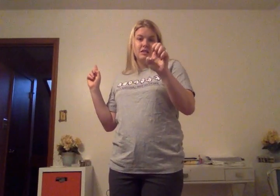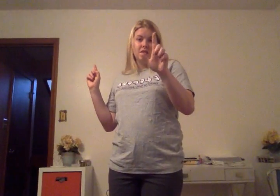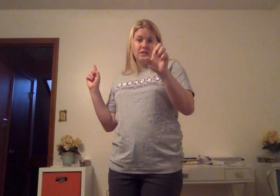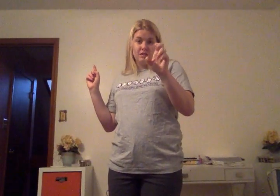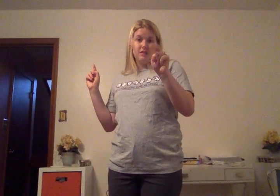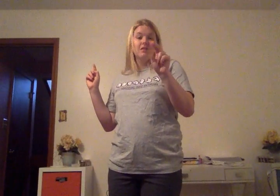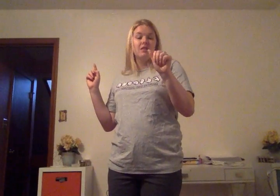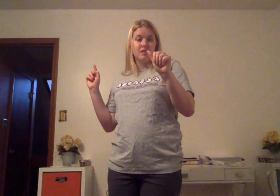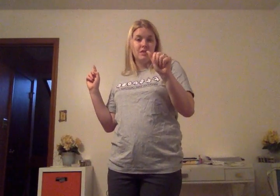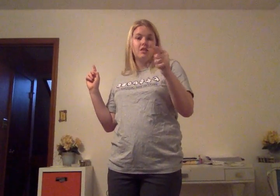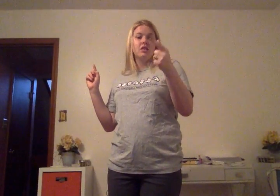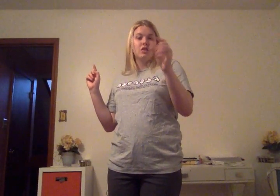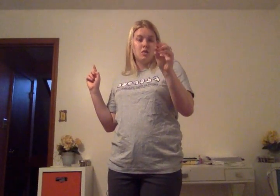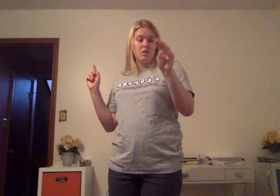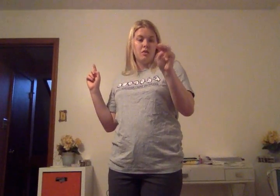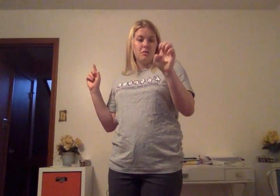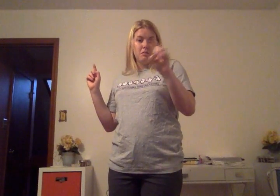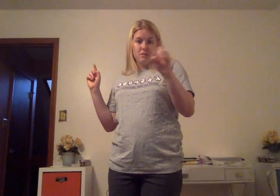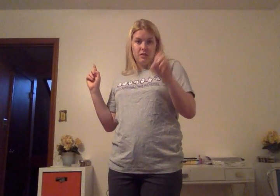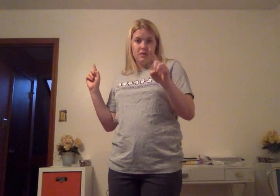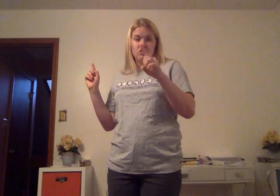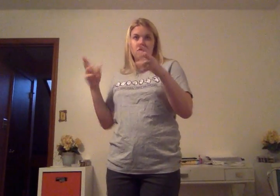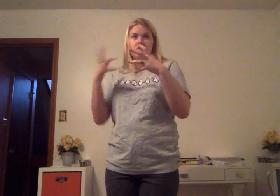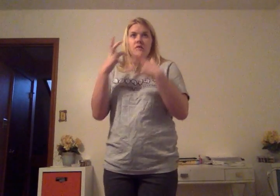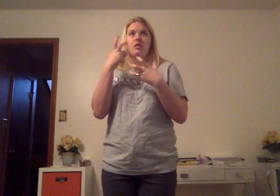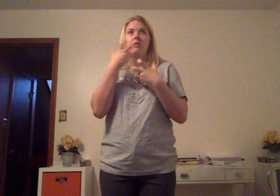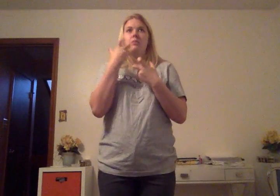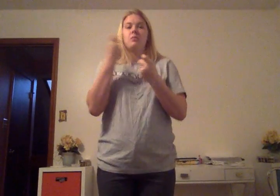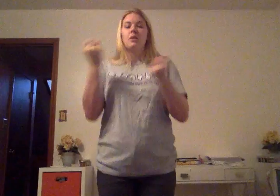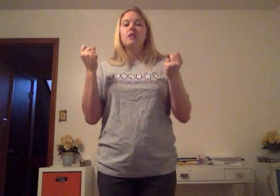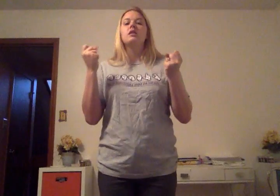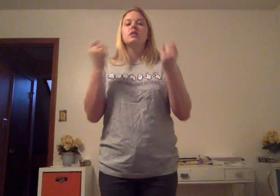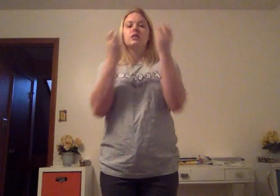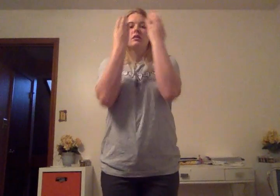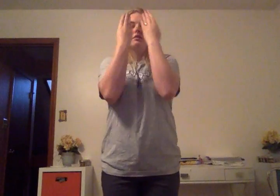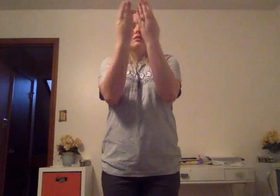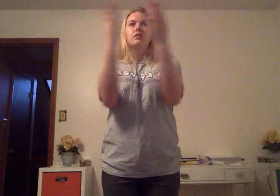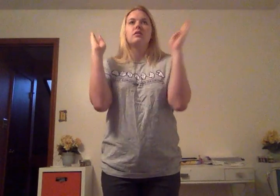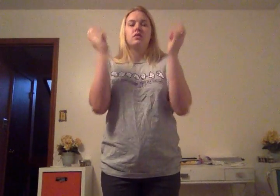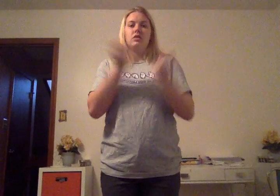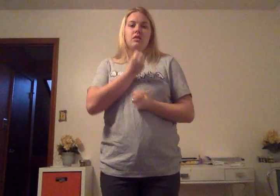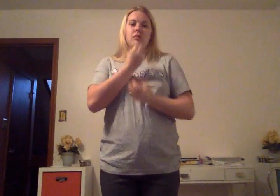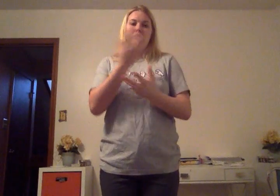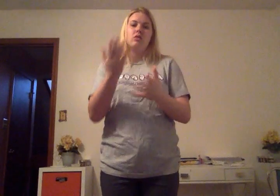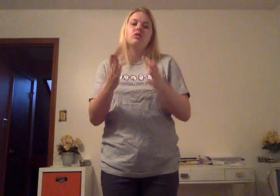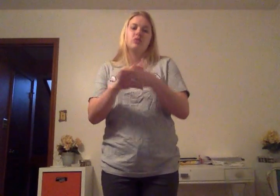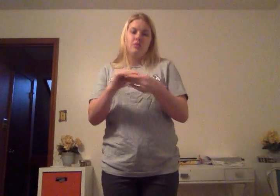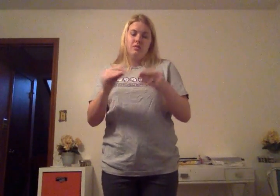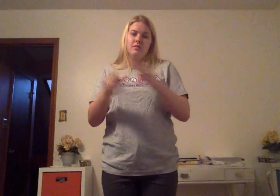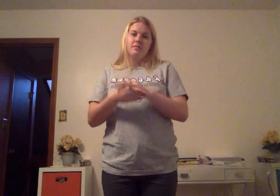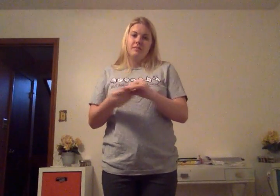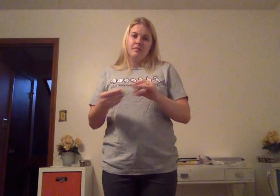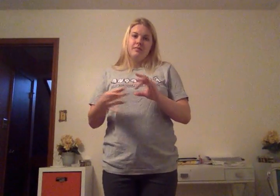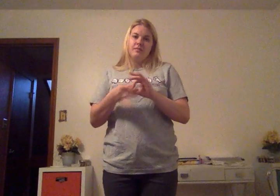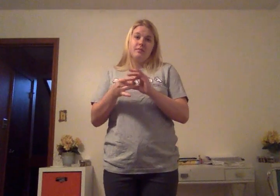because Selena has been brave enough to tell her story. Francia and Selena say they have no regrets. I don't